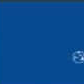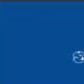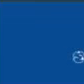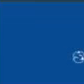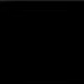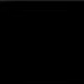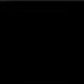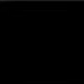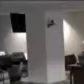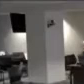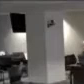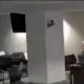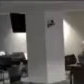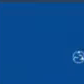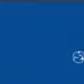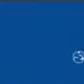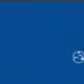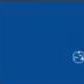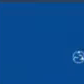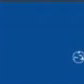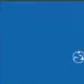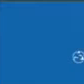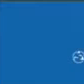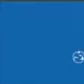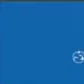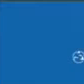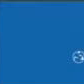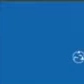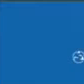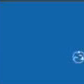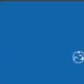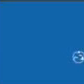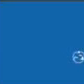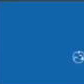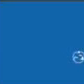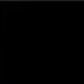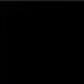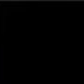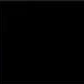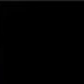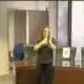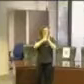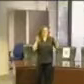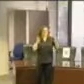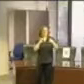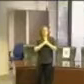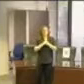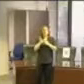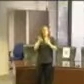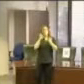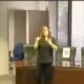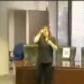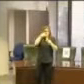Benefit Plan, will make the presentation. We've all had a copy of this, had a chance to review it. And I want to remind us as a board that